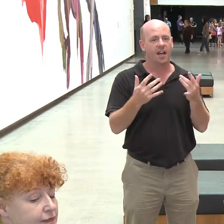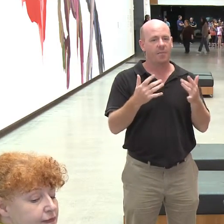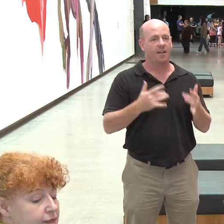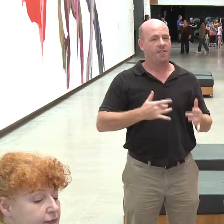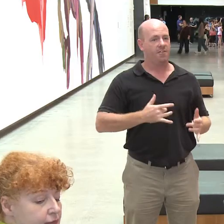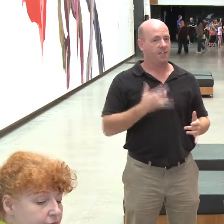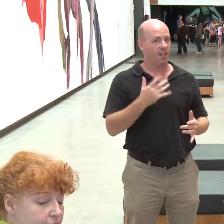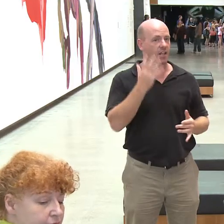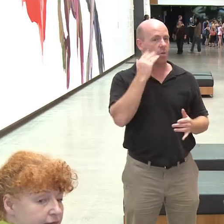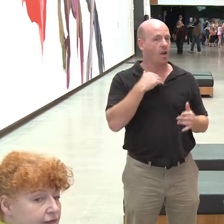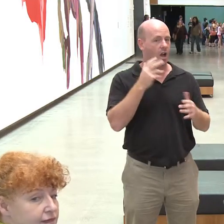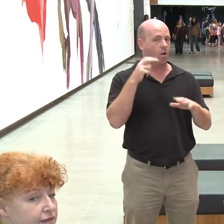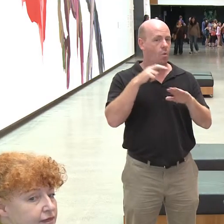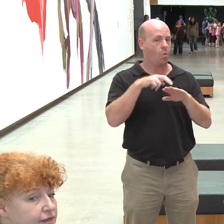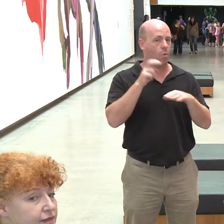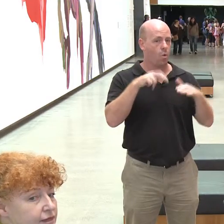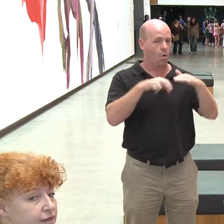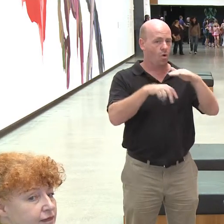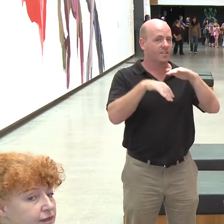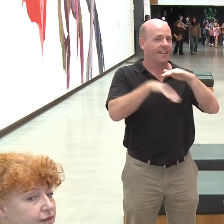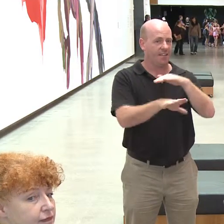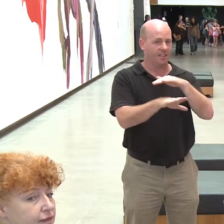feeling when I walked into it.